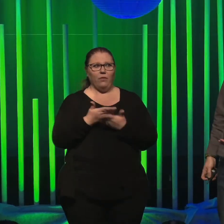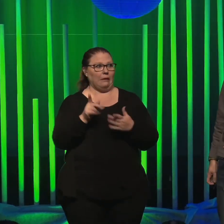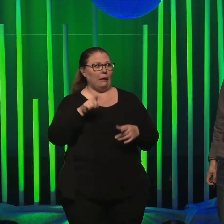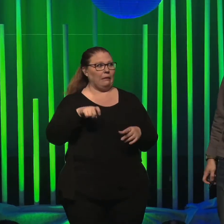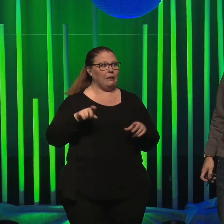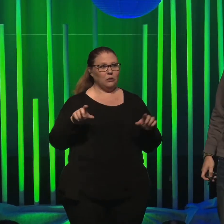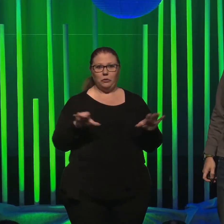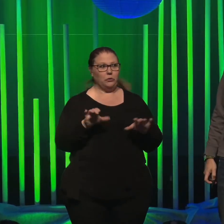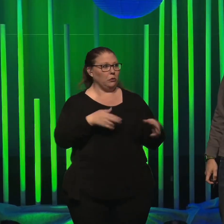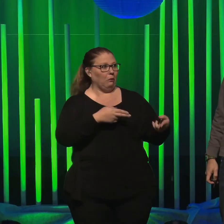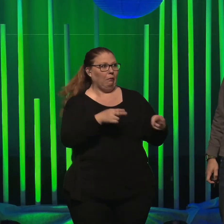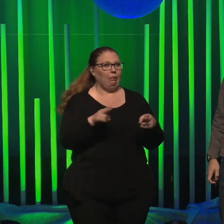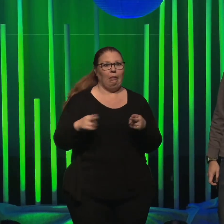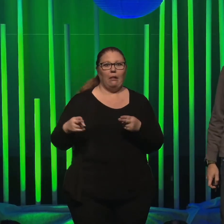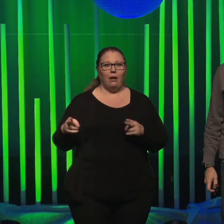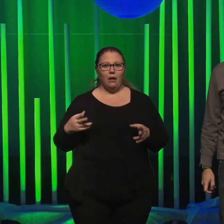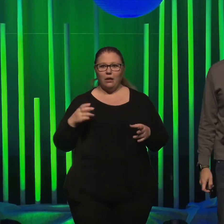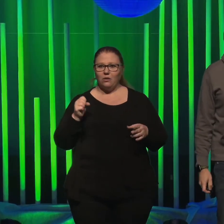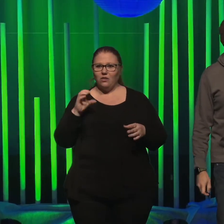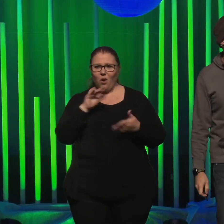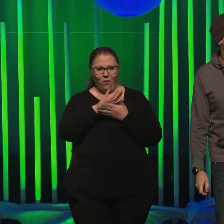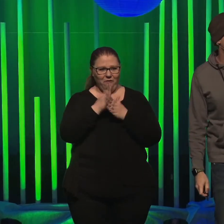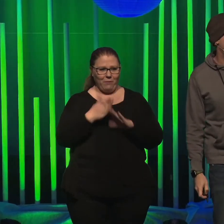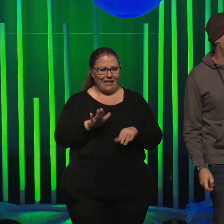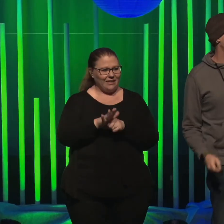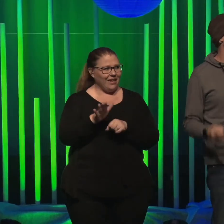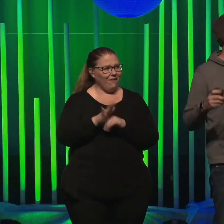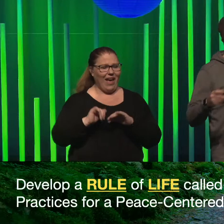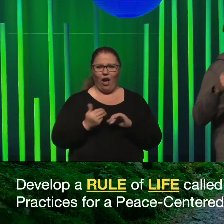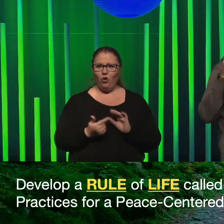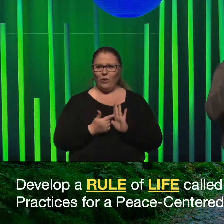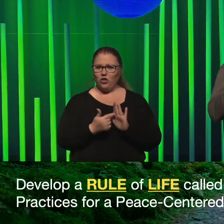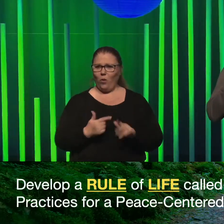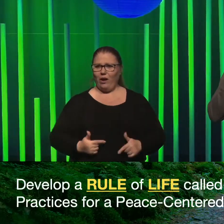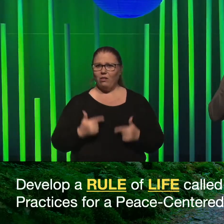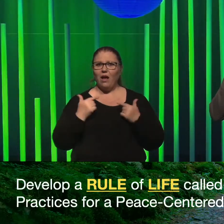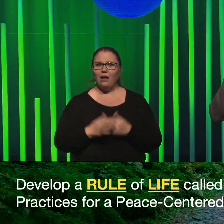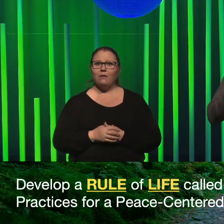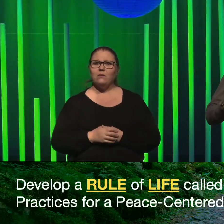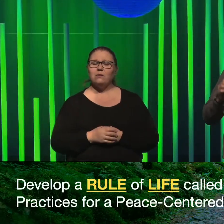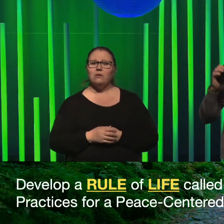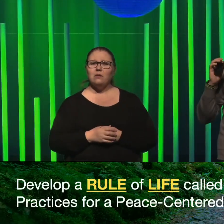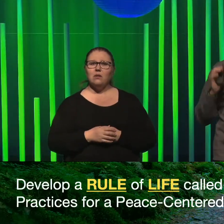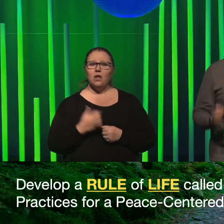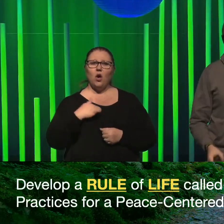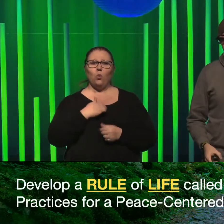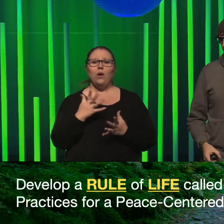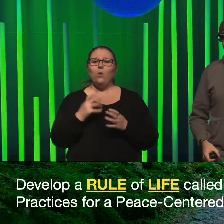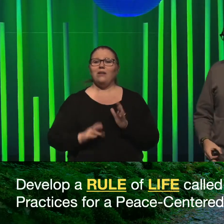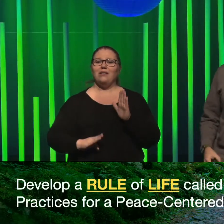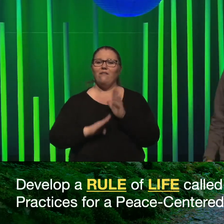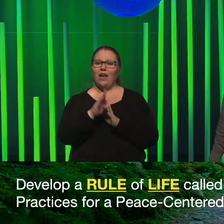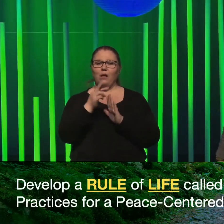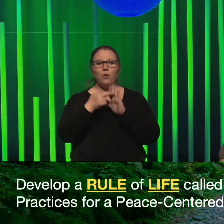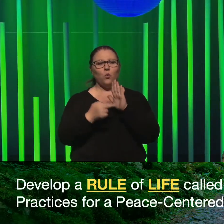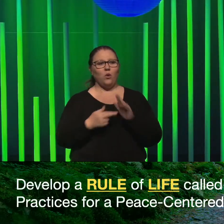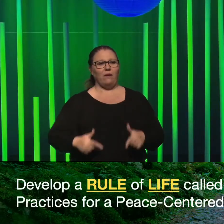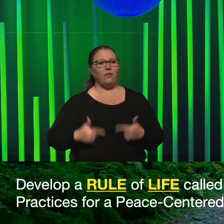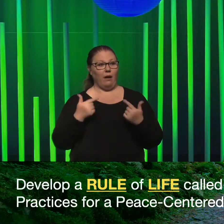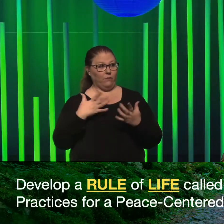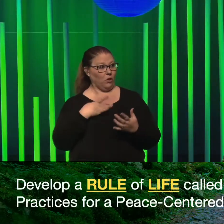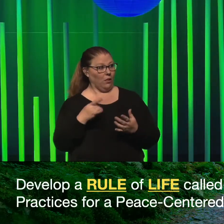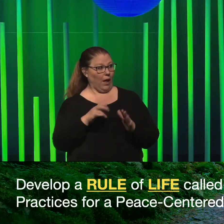do. So if peace is on earth, how do we live it out? Well, we want to talk about developing what's called a rule of life. How many of y'all like